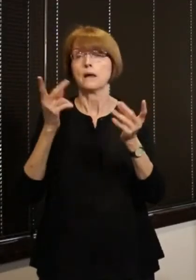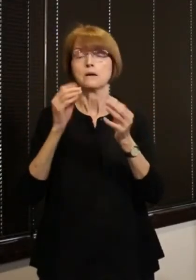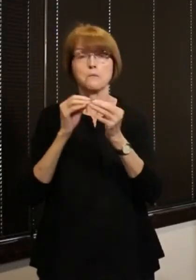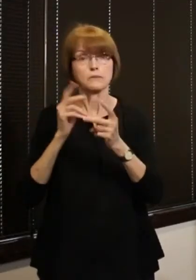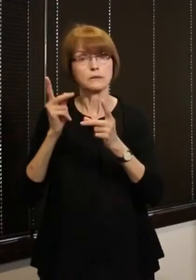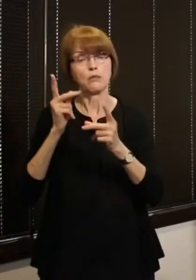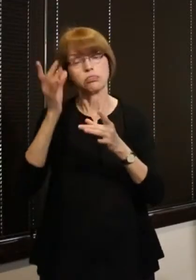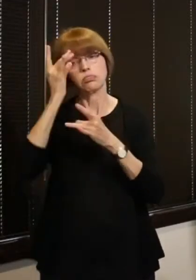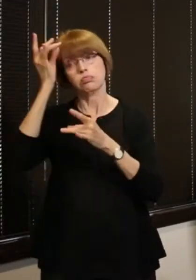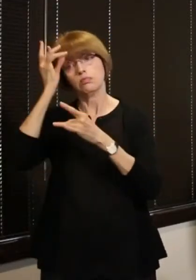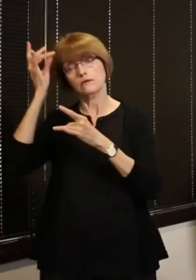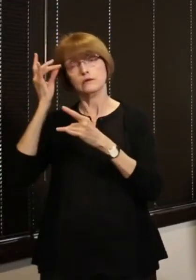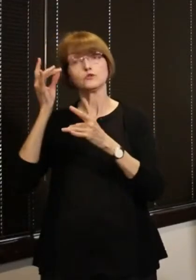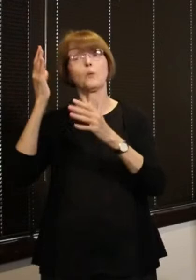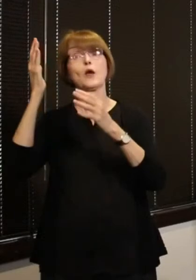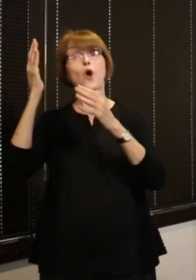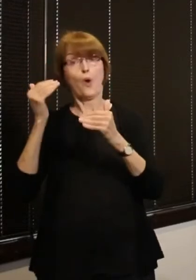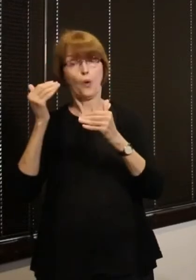down.